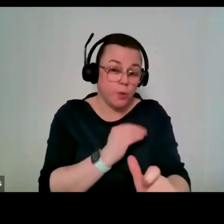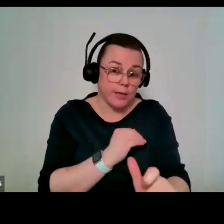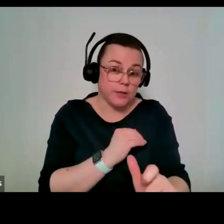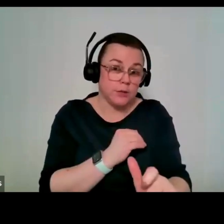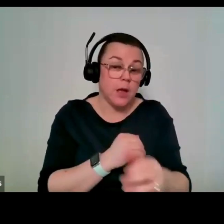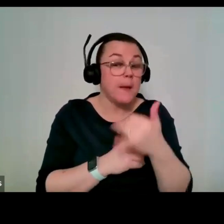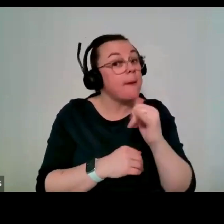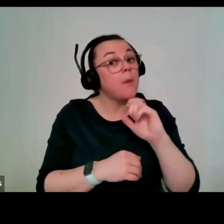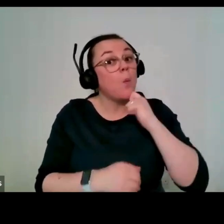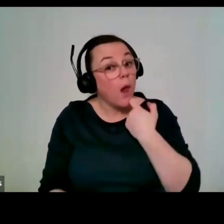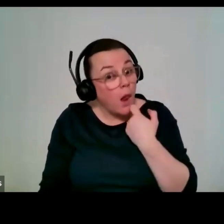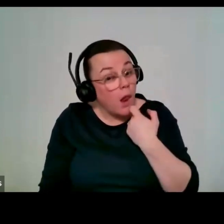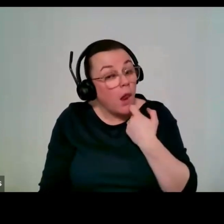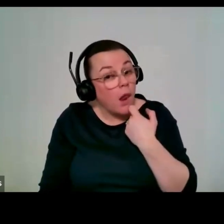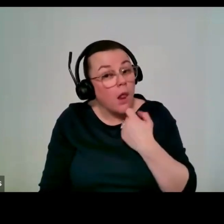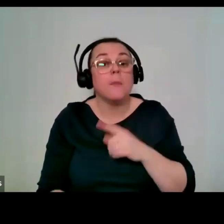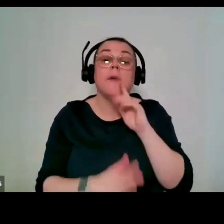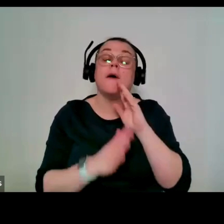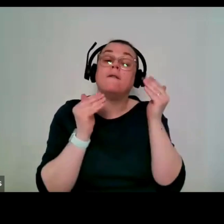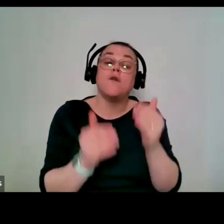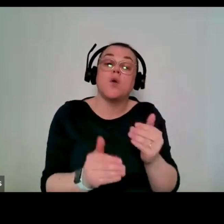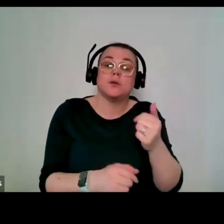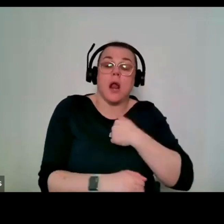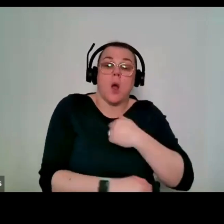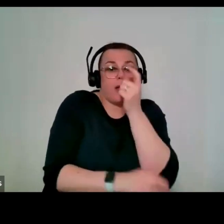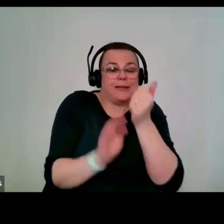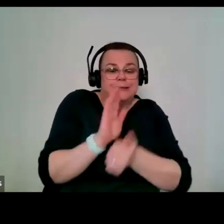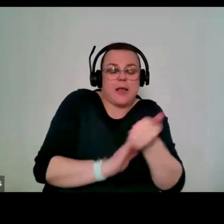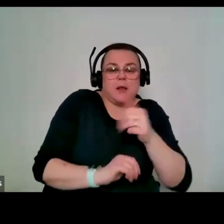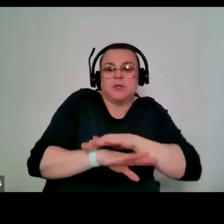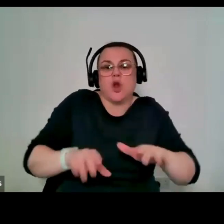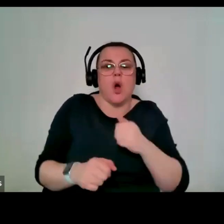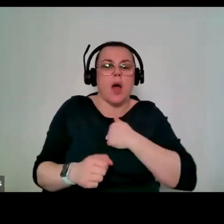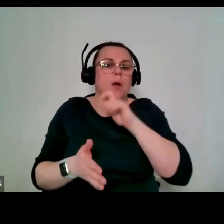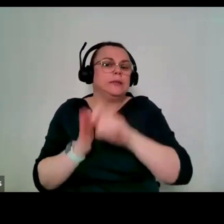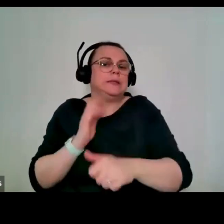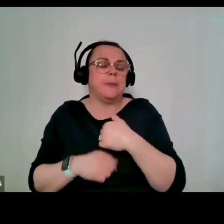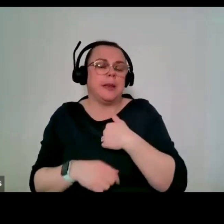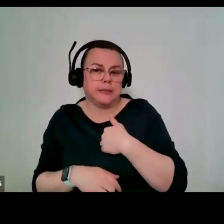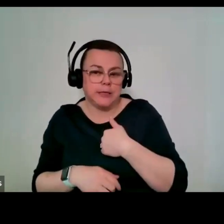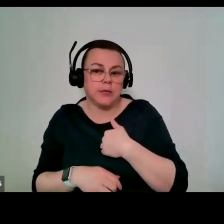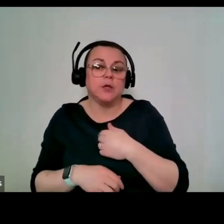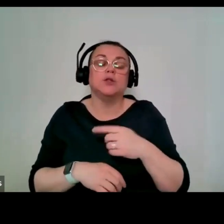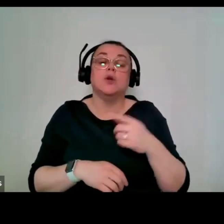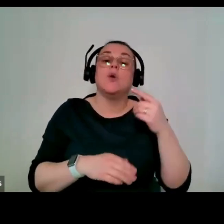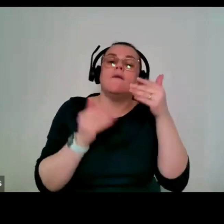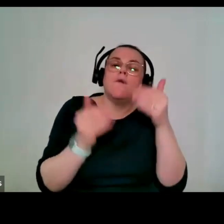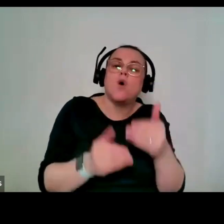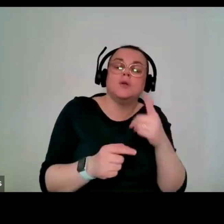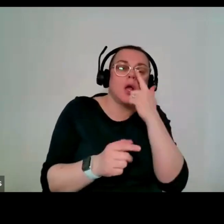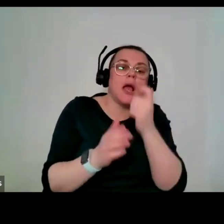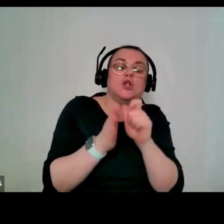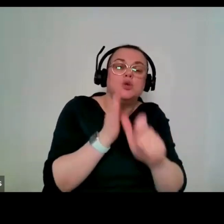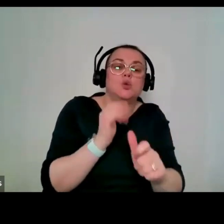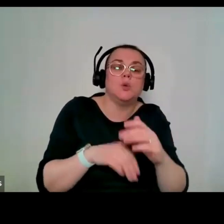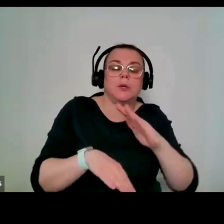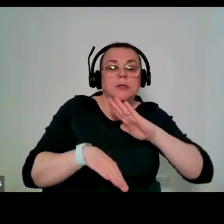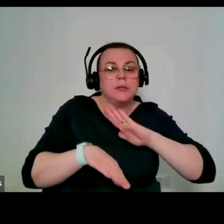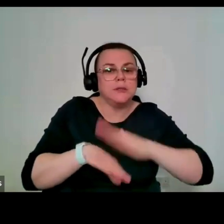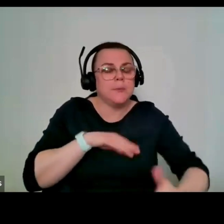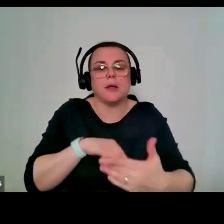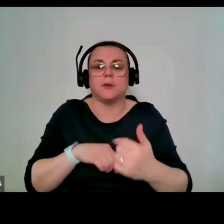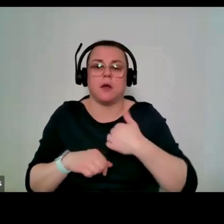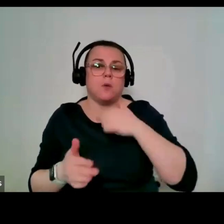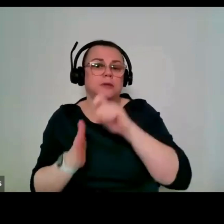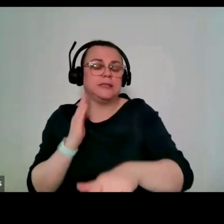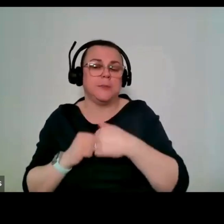will. Focusing on our abilities and not our disabilities. So focus on what we can do despite our disability or